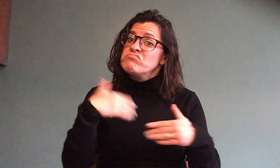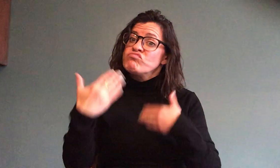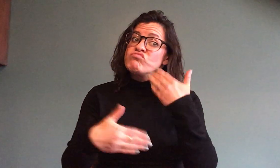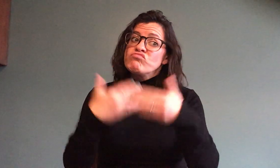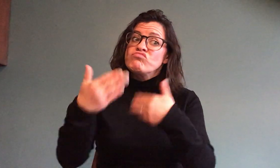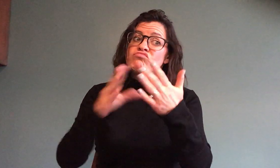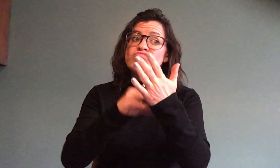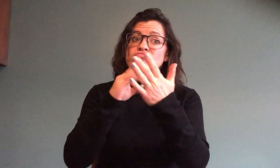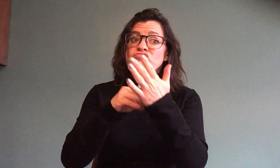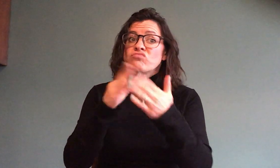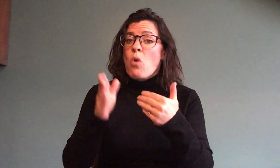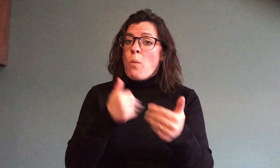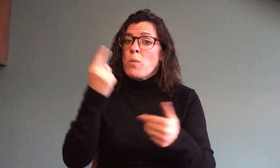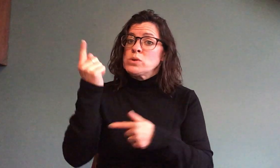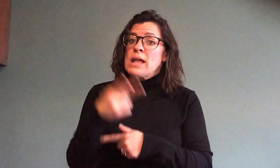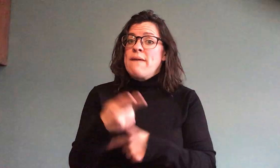here. I'm going to click this, I think.